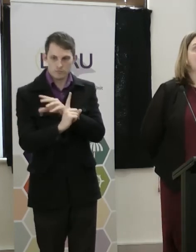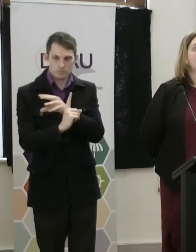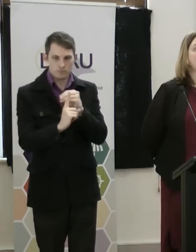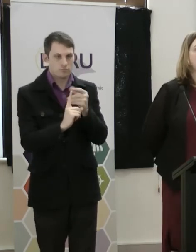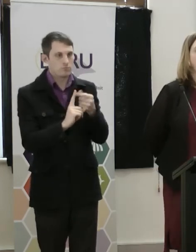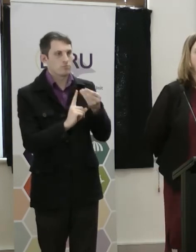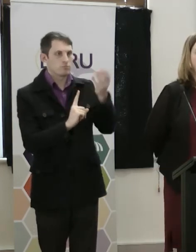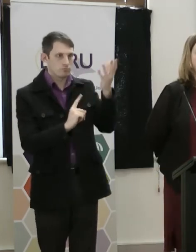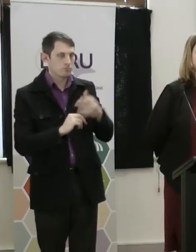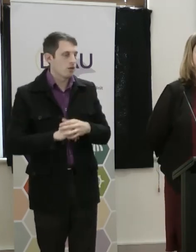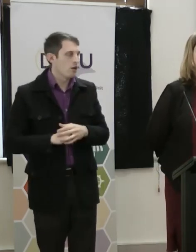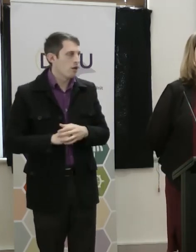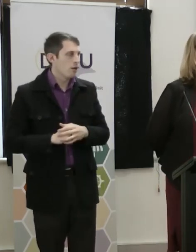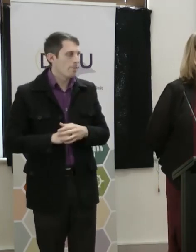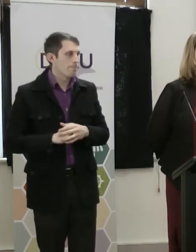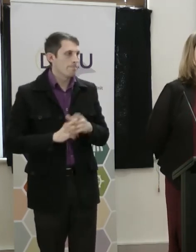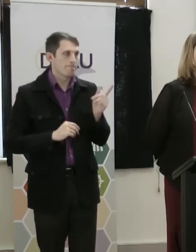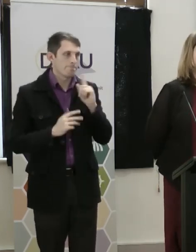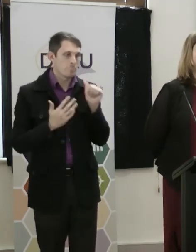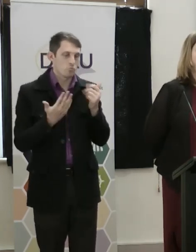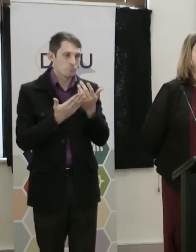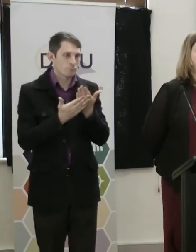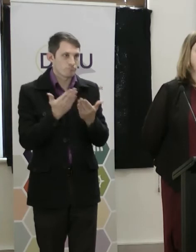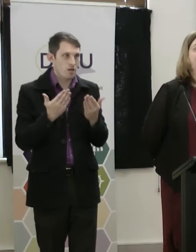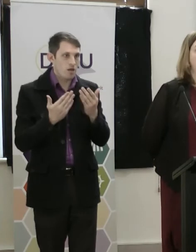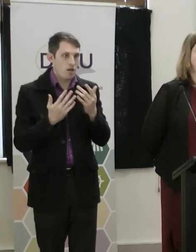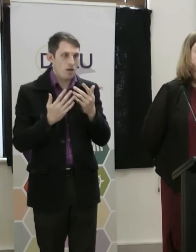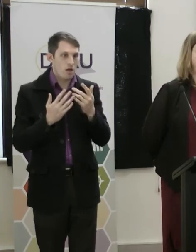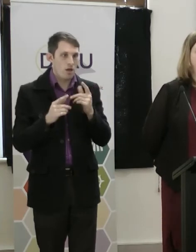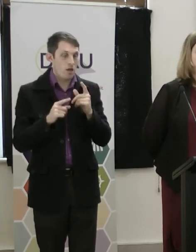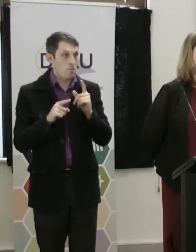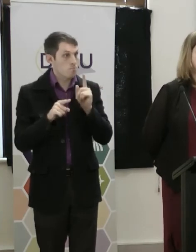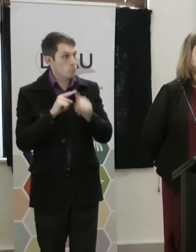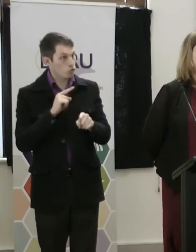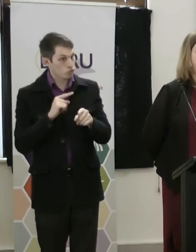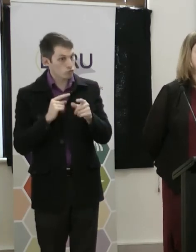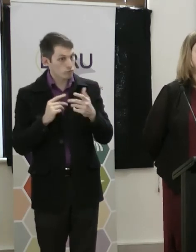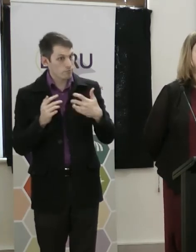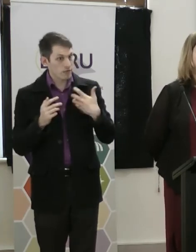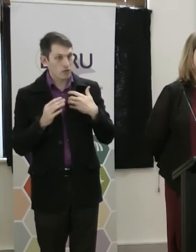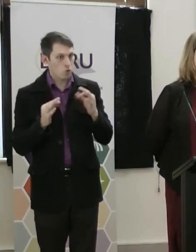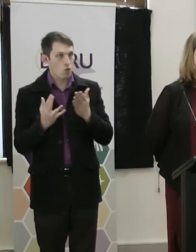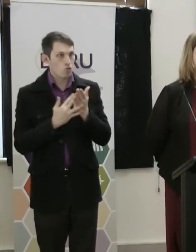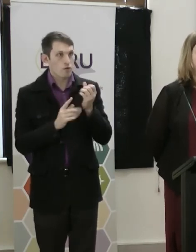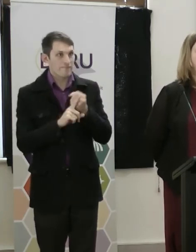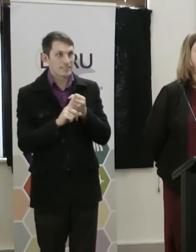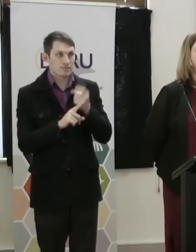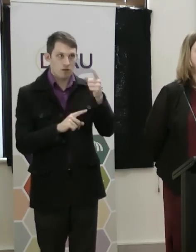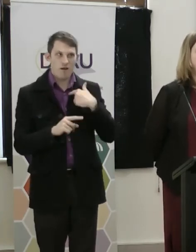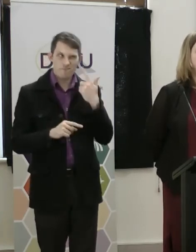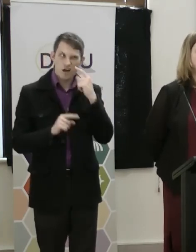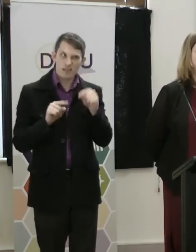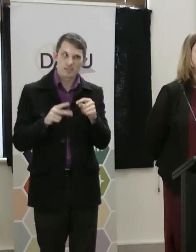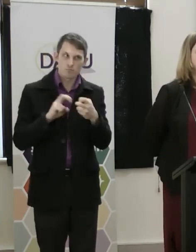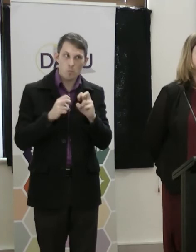the first point of call. So I guess anecdotally, the majority of our complaints have not come from advocates to date. Well, that's then a problem, isn't it? Yep, because